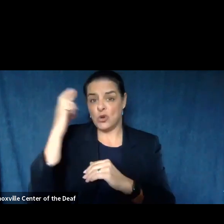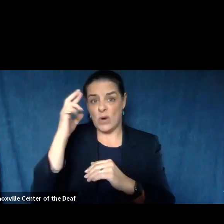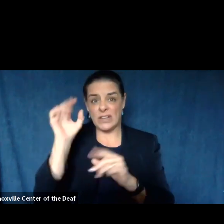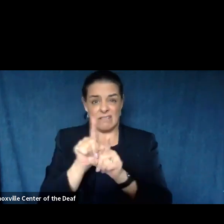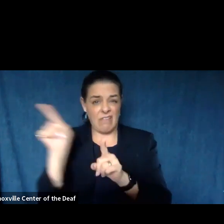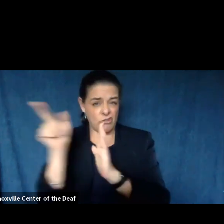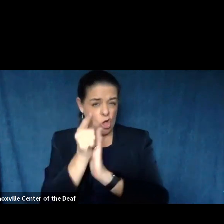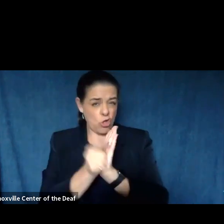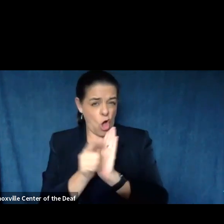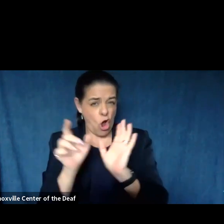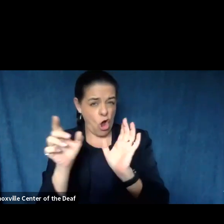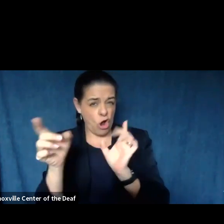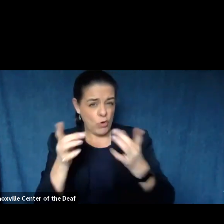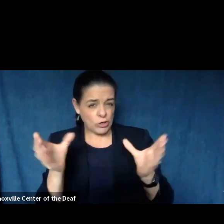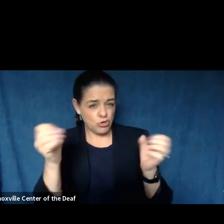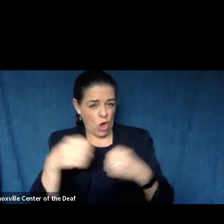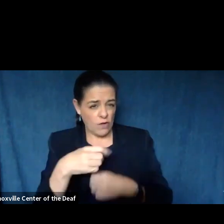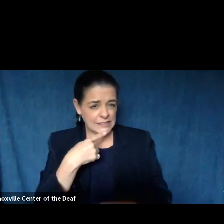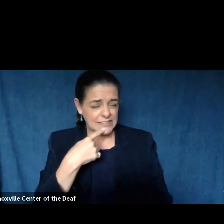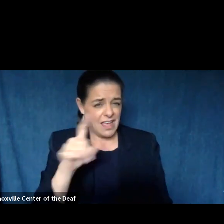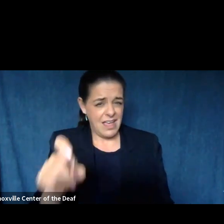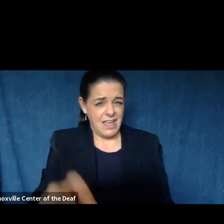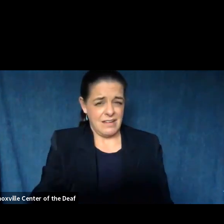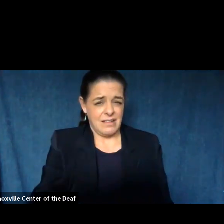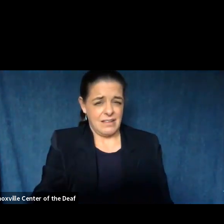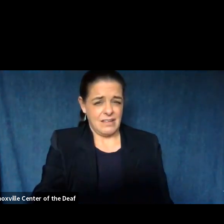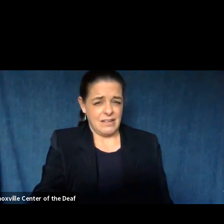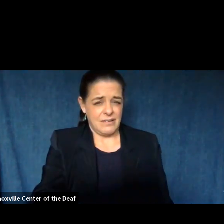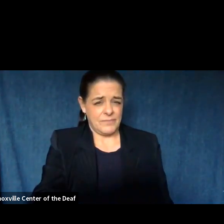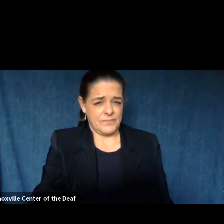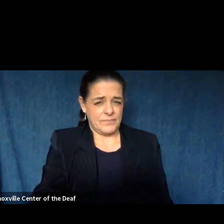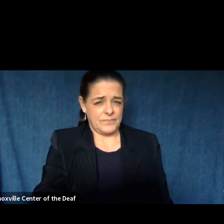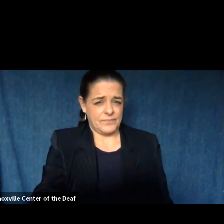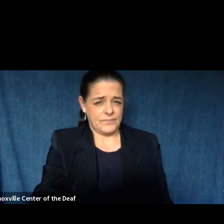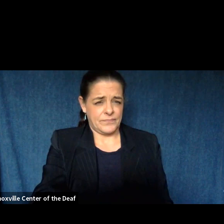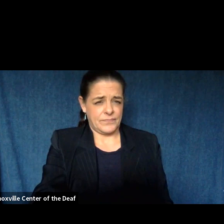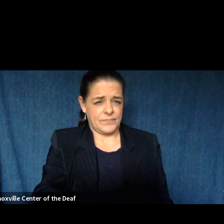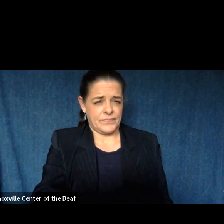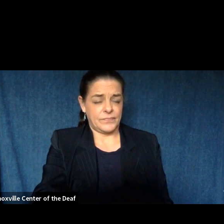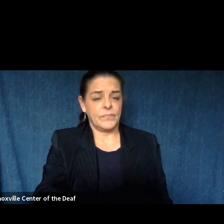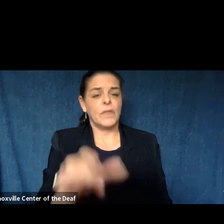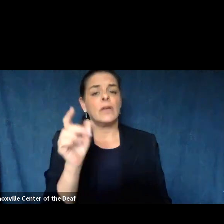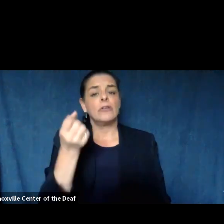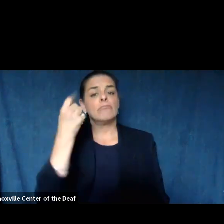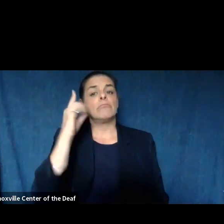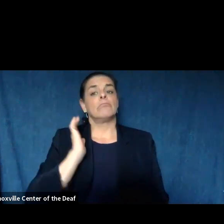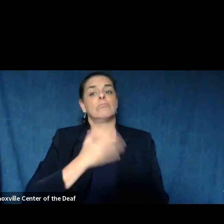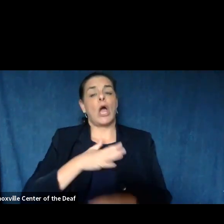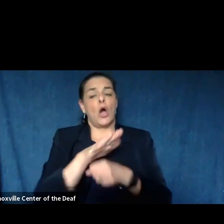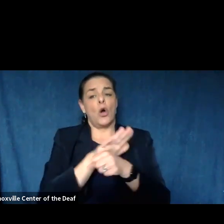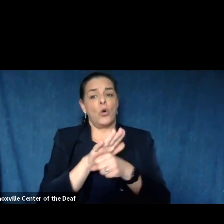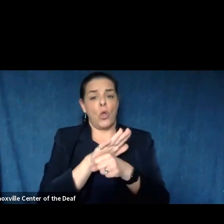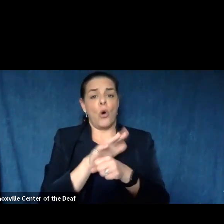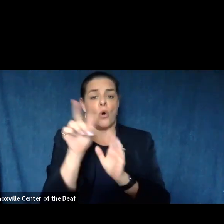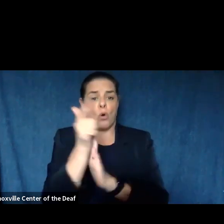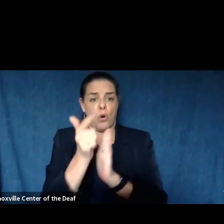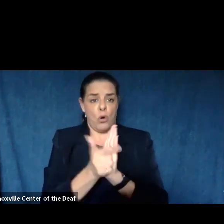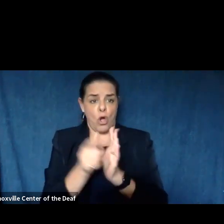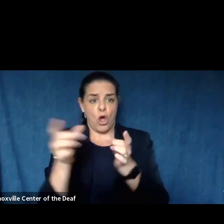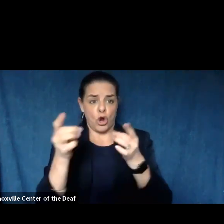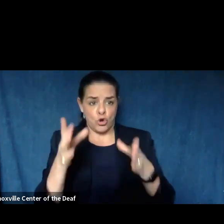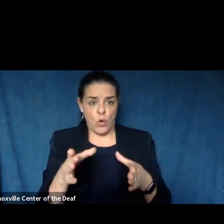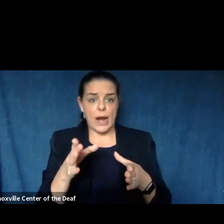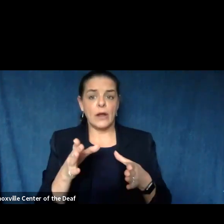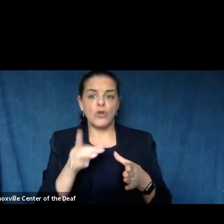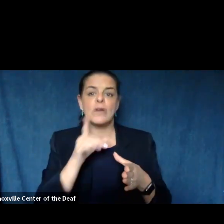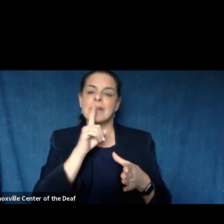opined? As you're aware, our local law director is our